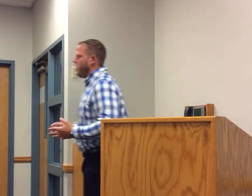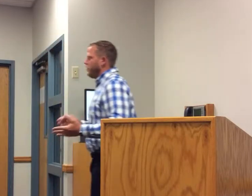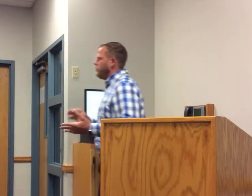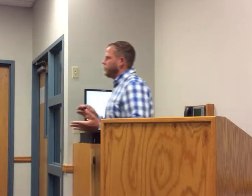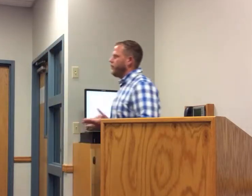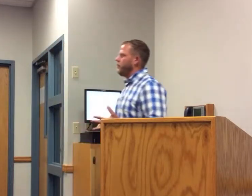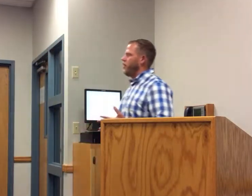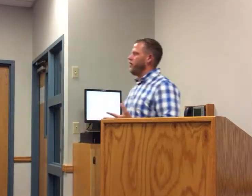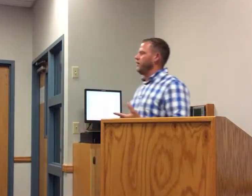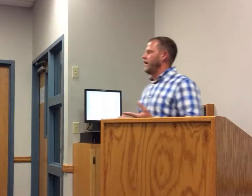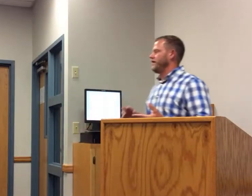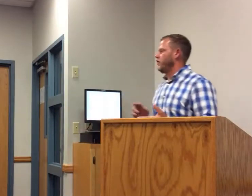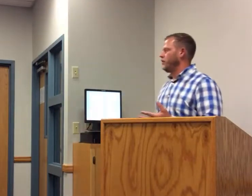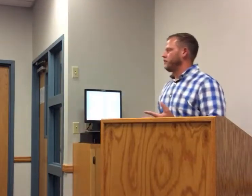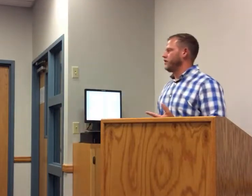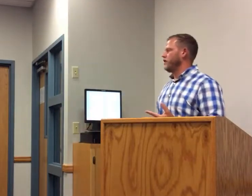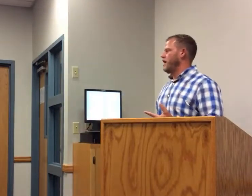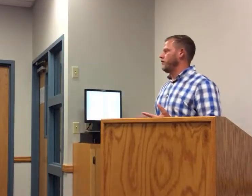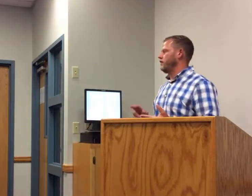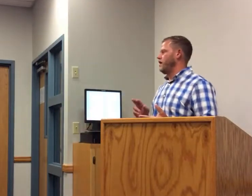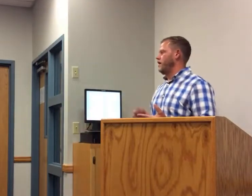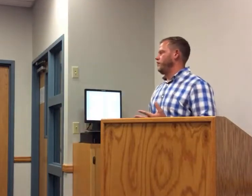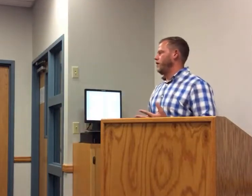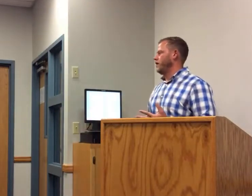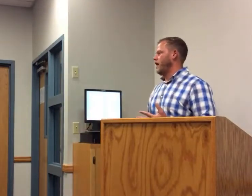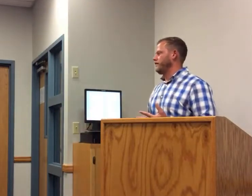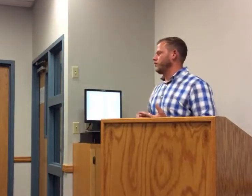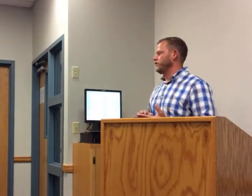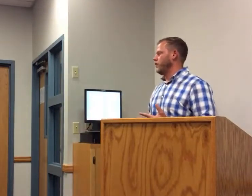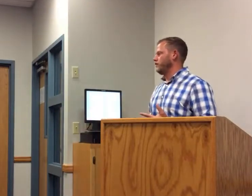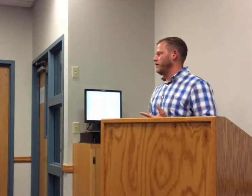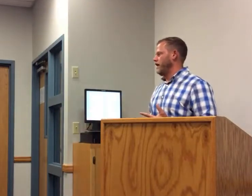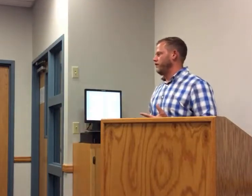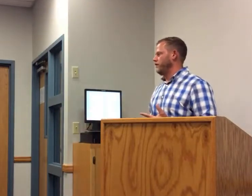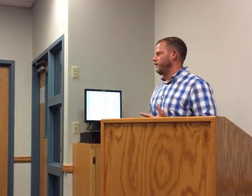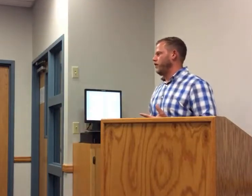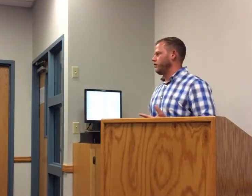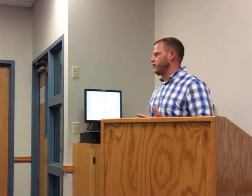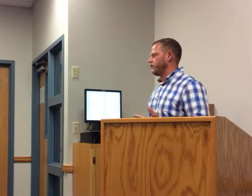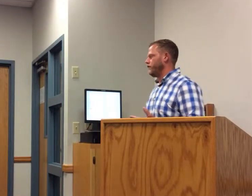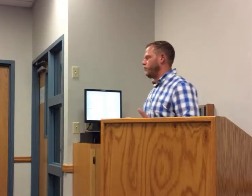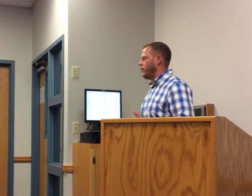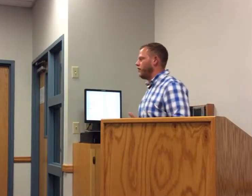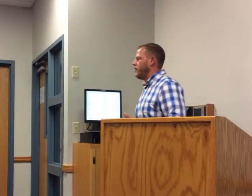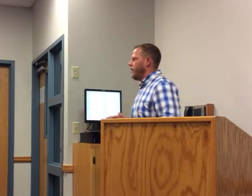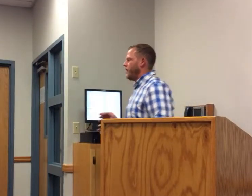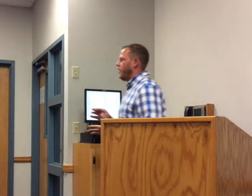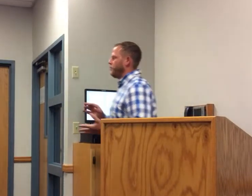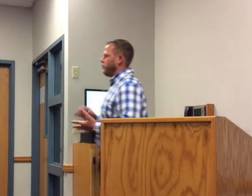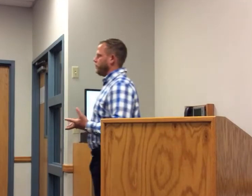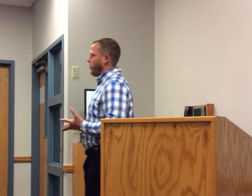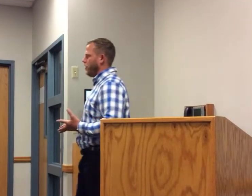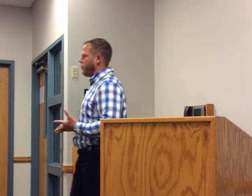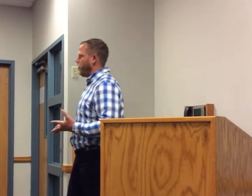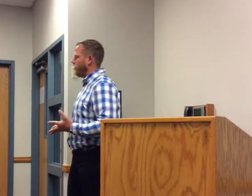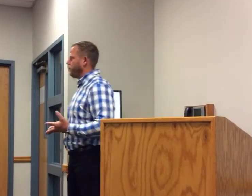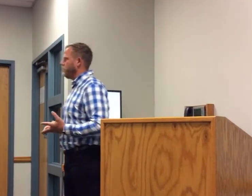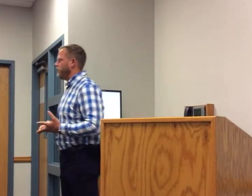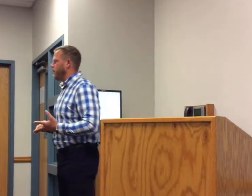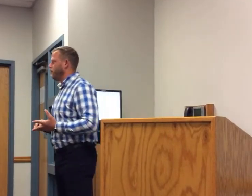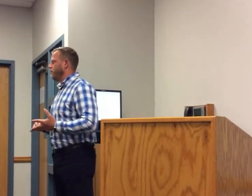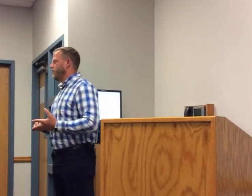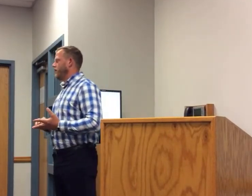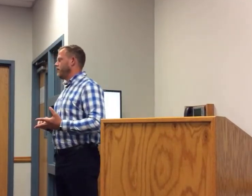kids. Youth football has always been around. Our high school has always been heavily involved with youth football. Youth volleyball